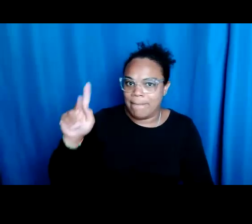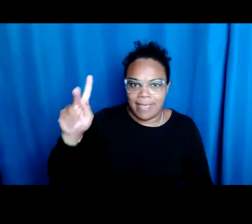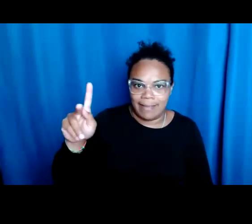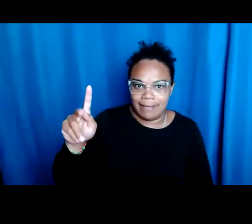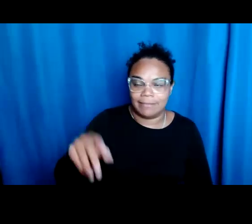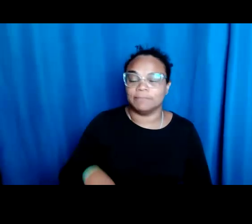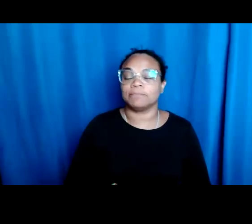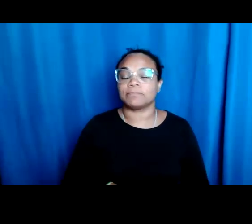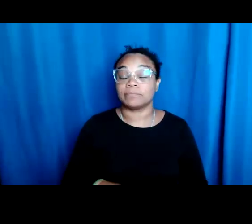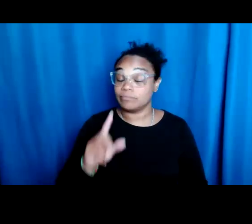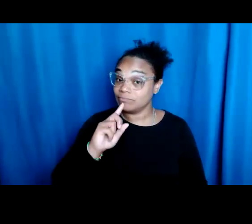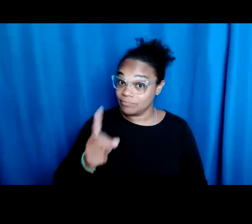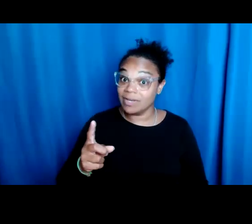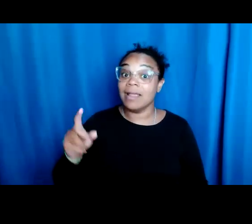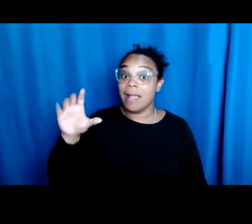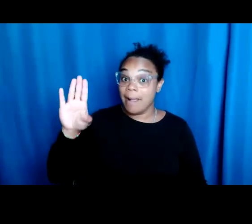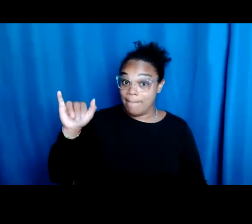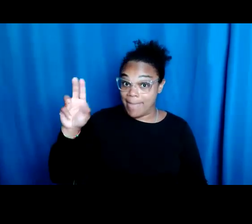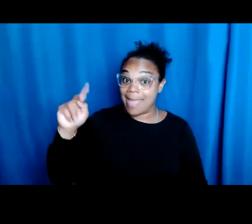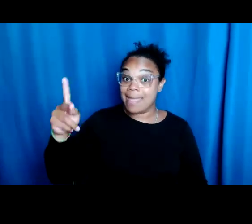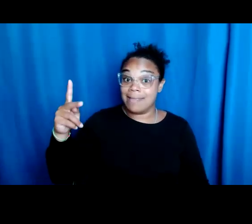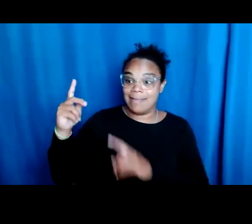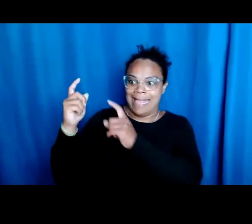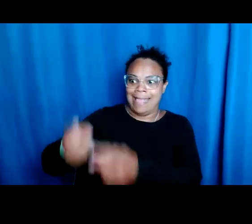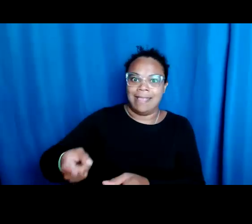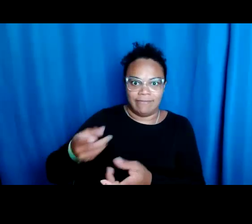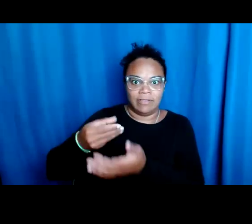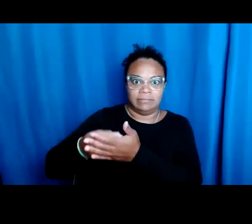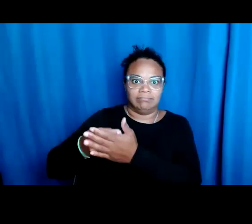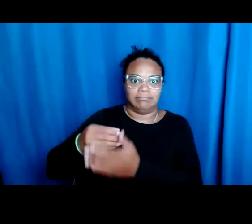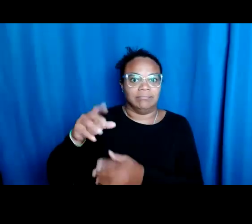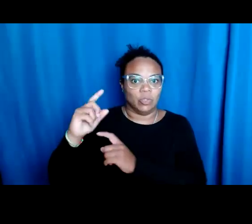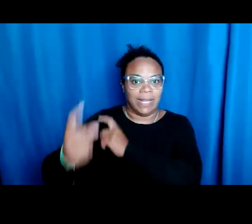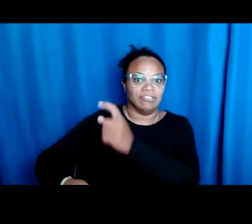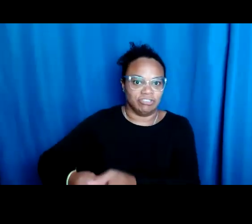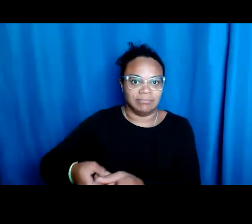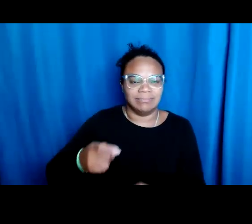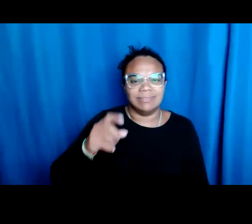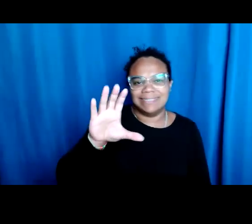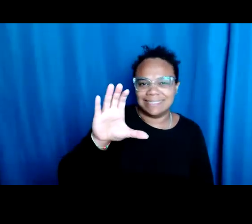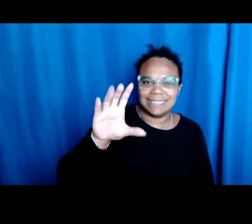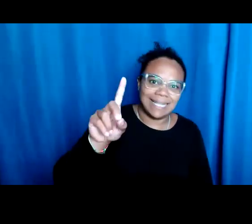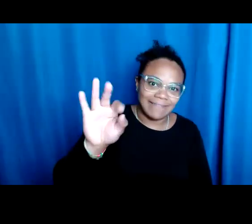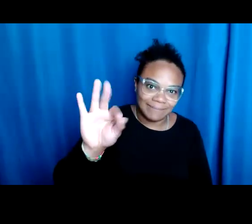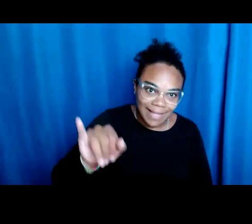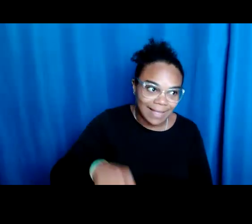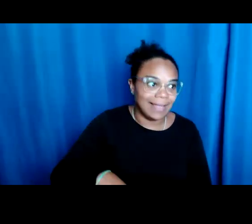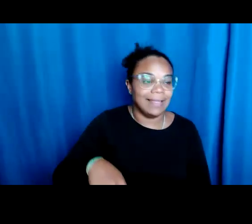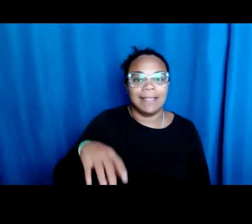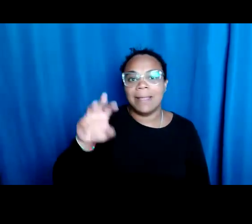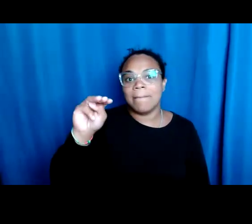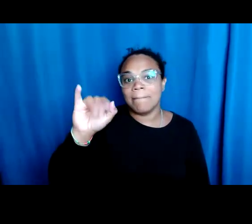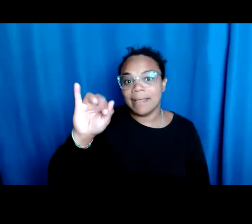are funded. The banks give them donations, um, these CDFIs and micro lenders. So